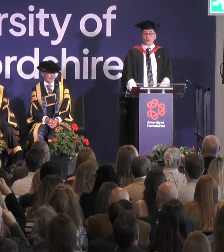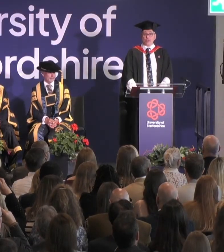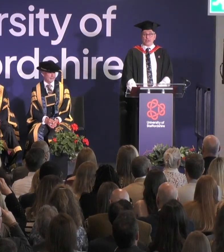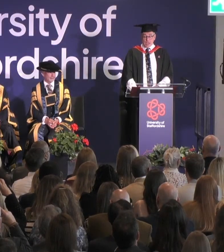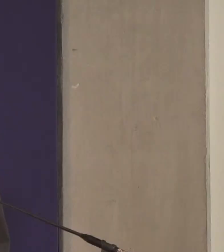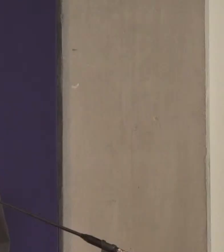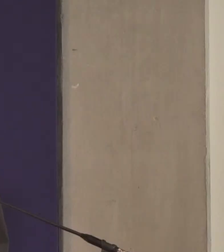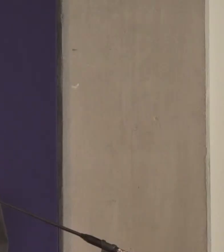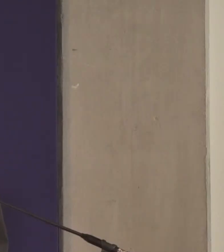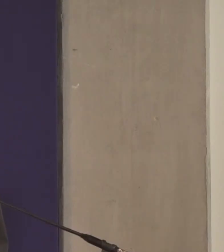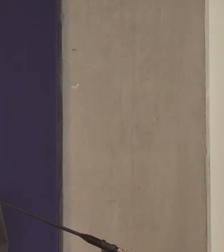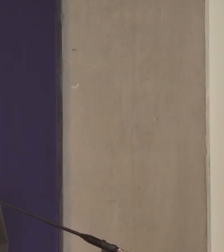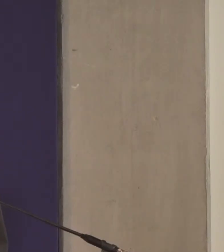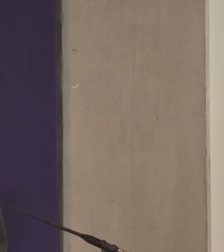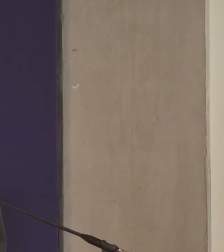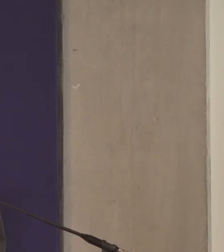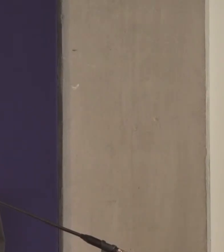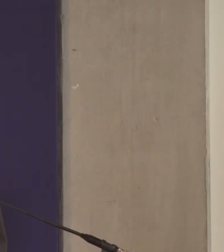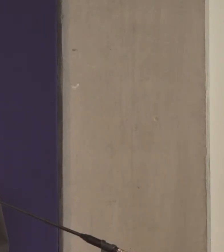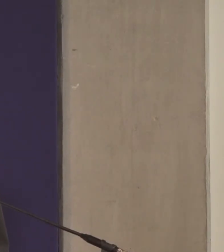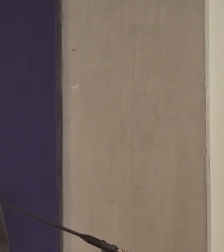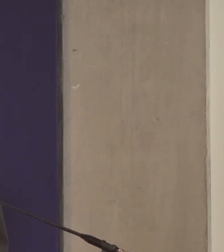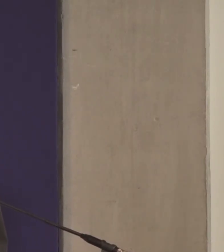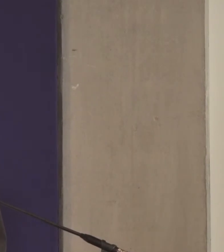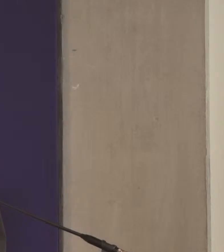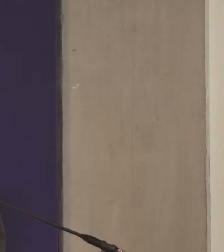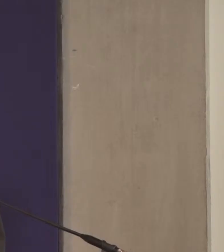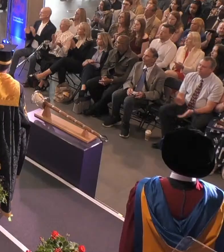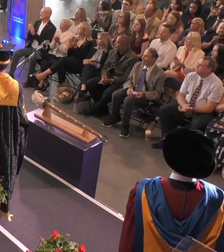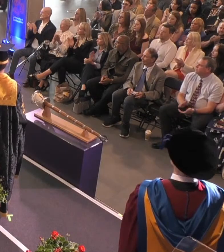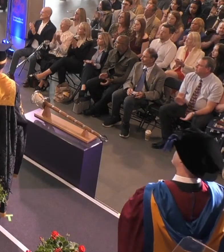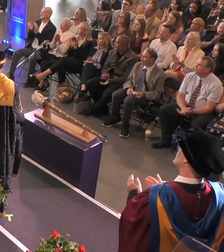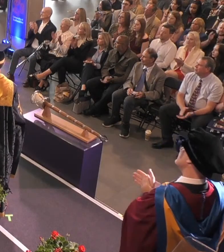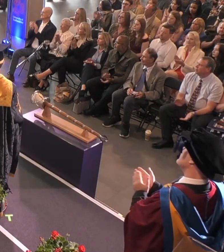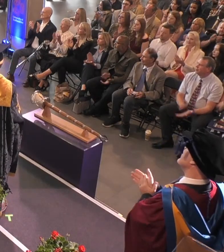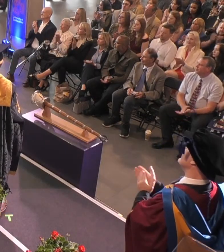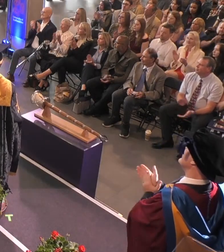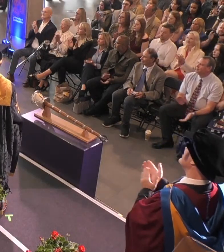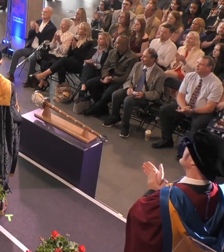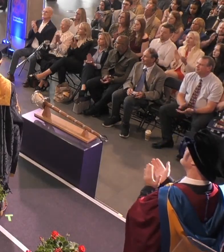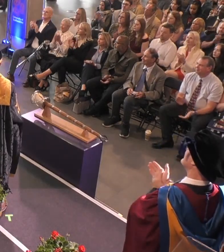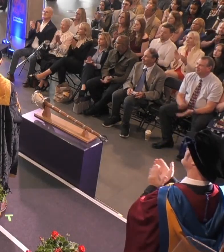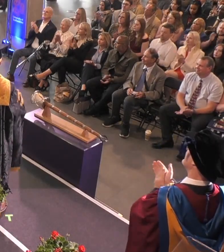Bachelor's degree in photography, Charlotte Barron.